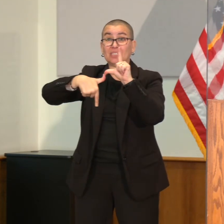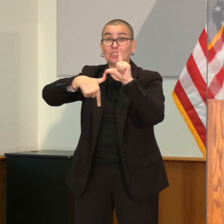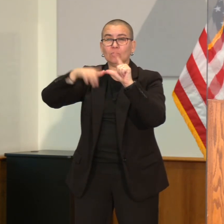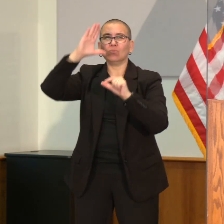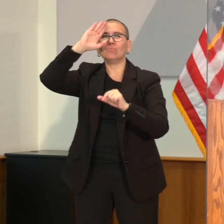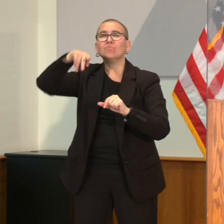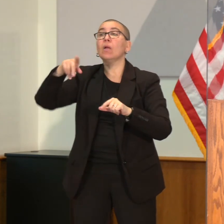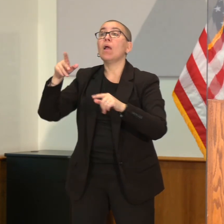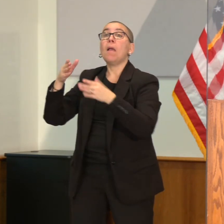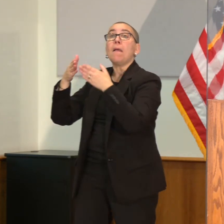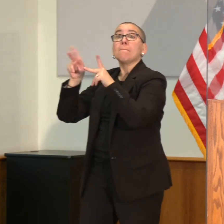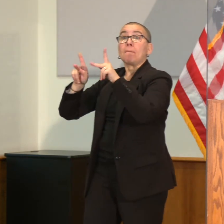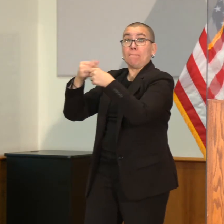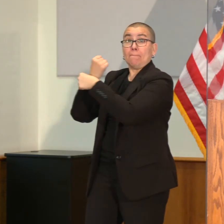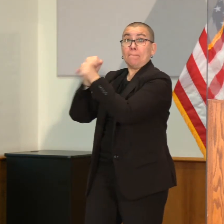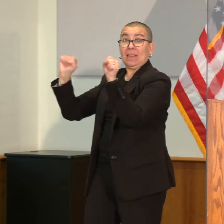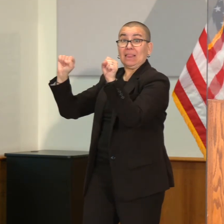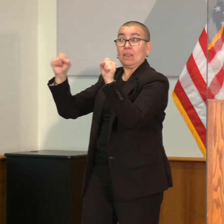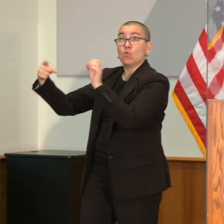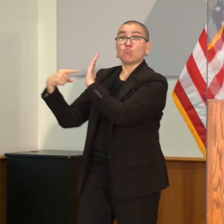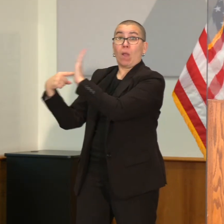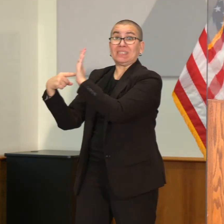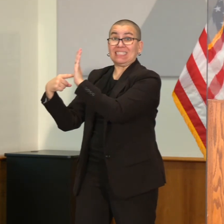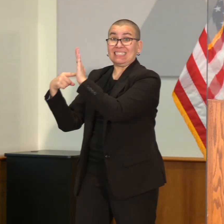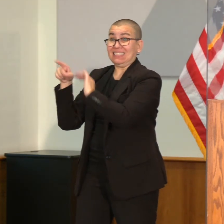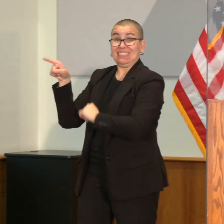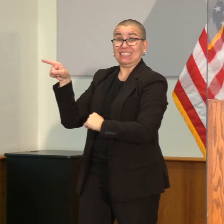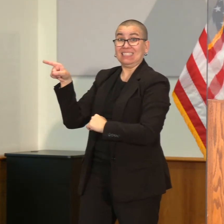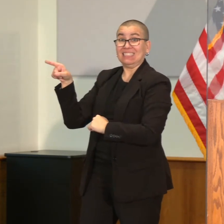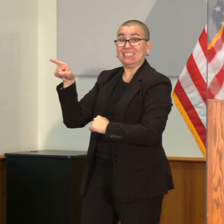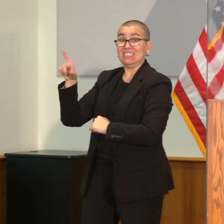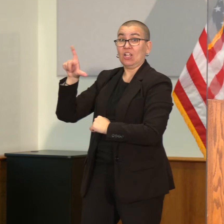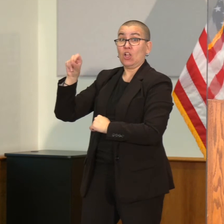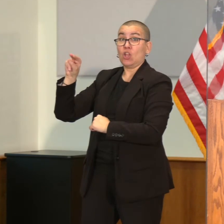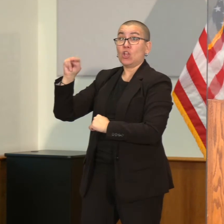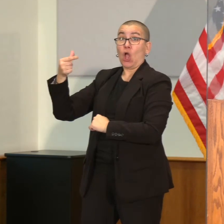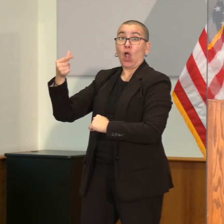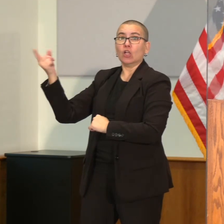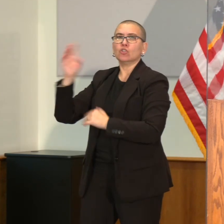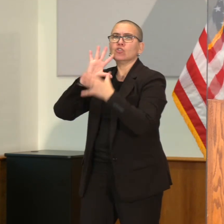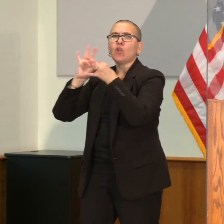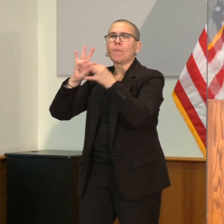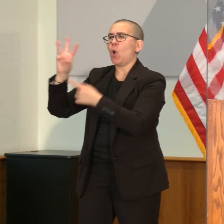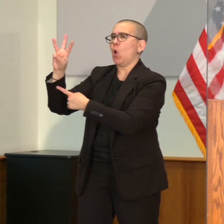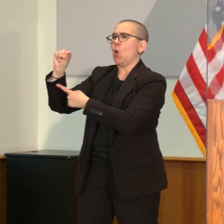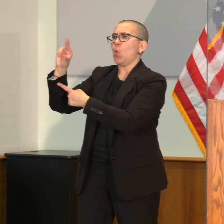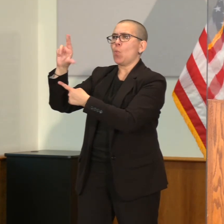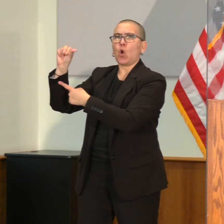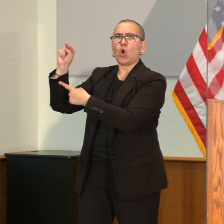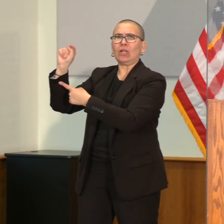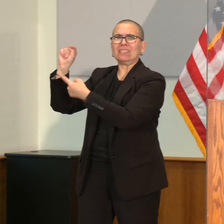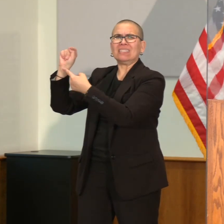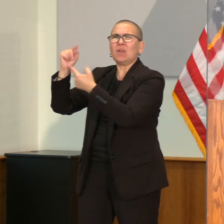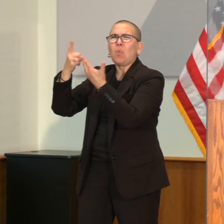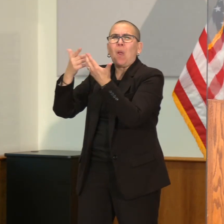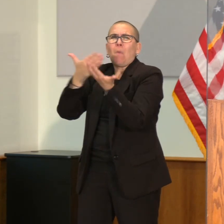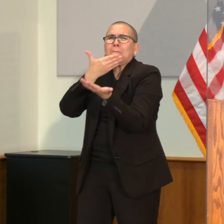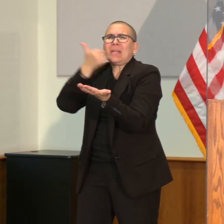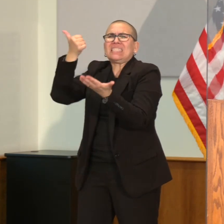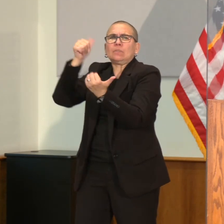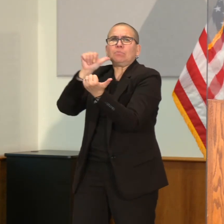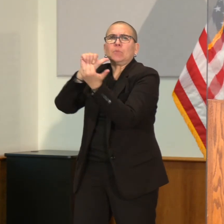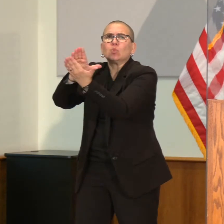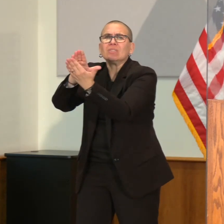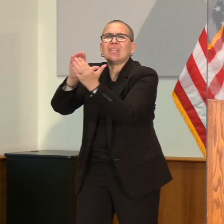from Representative Long regarding warrants and how best do we handle warrants, and do you really need to be picking up all these people when it's things